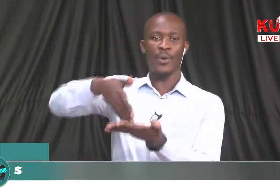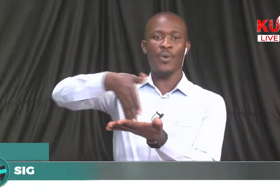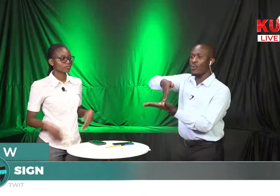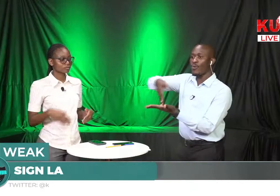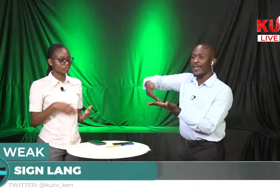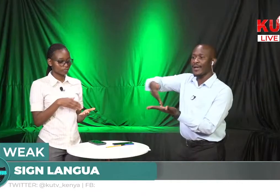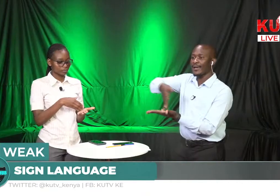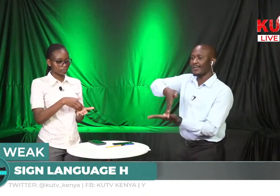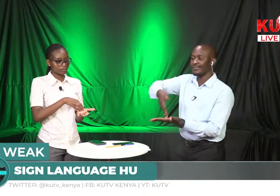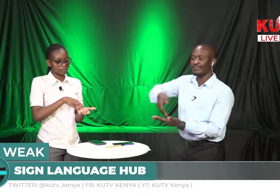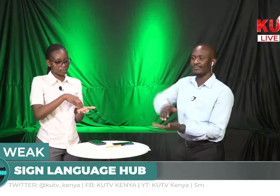Weak.